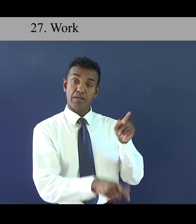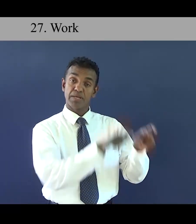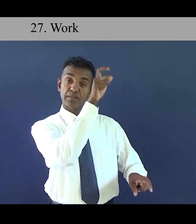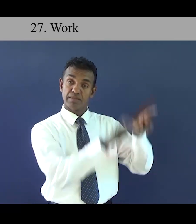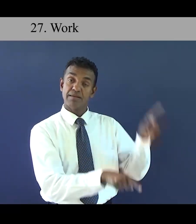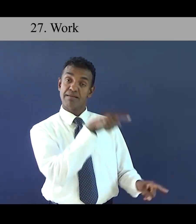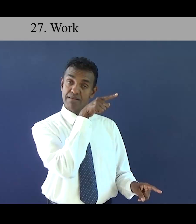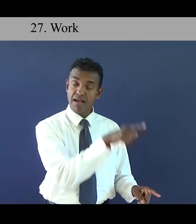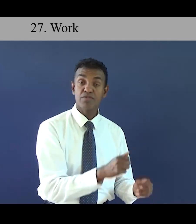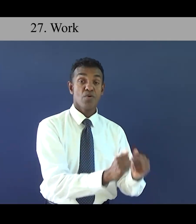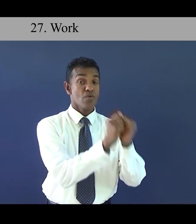and fairly at work,